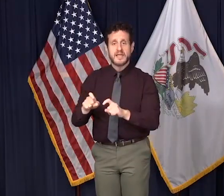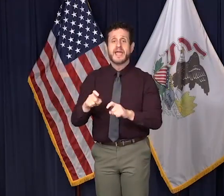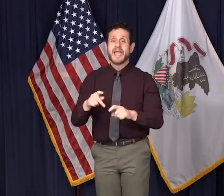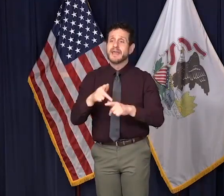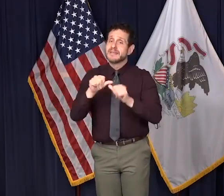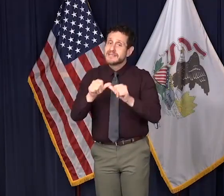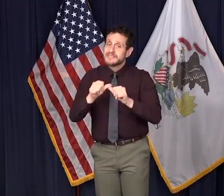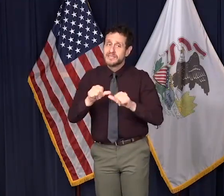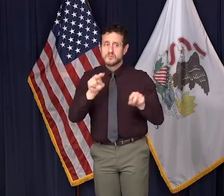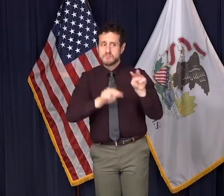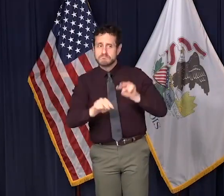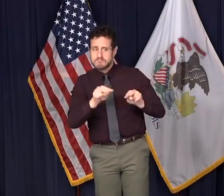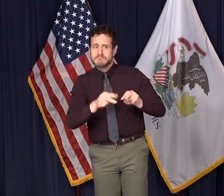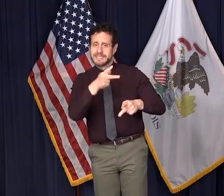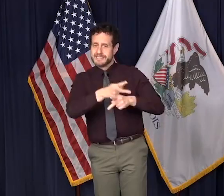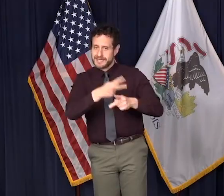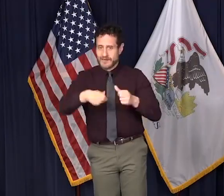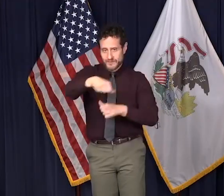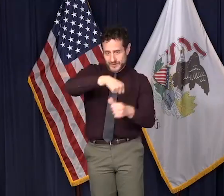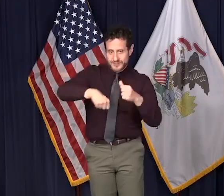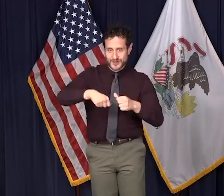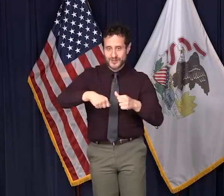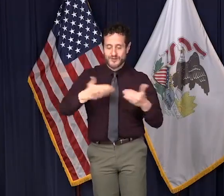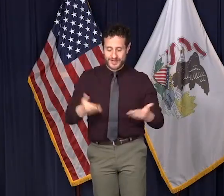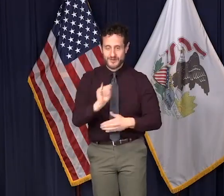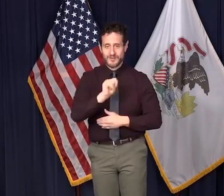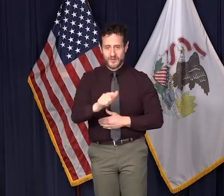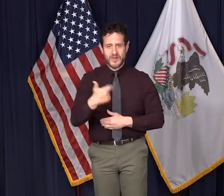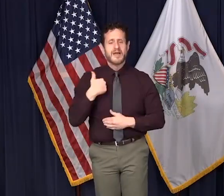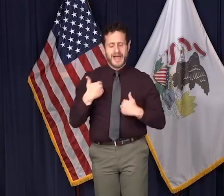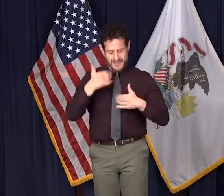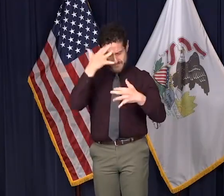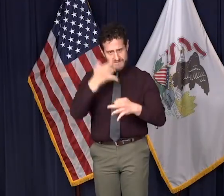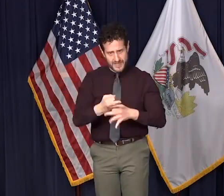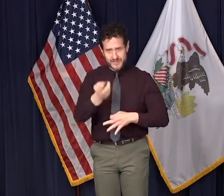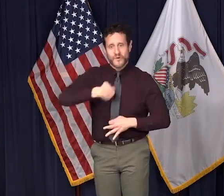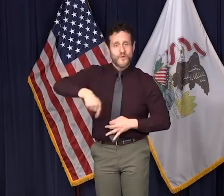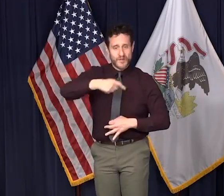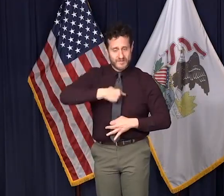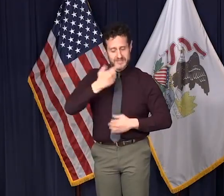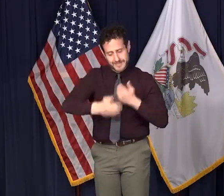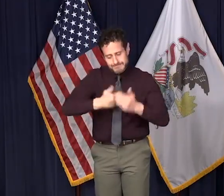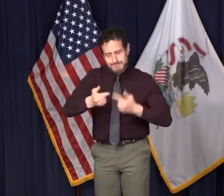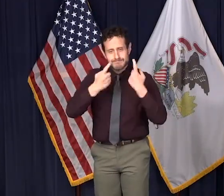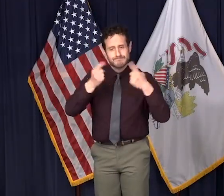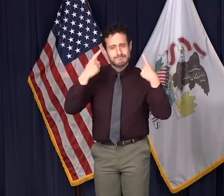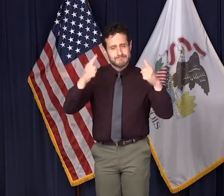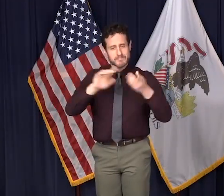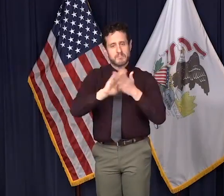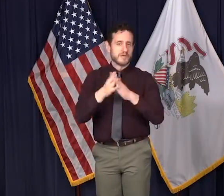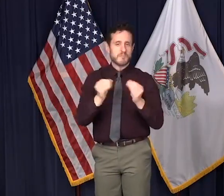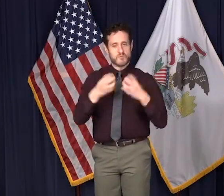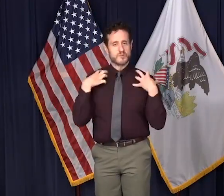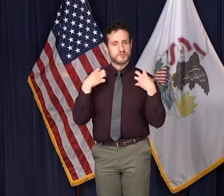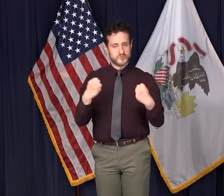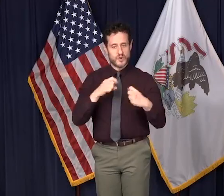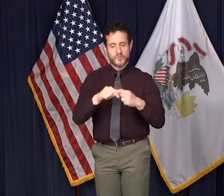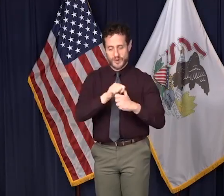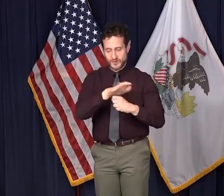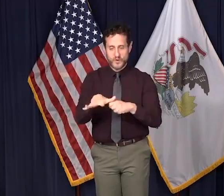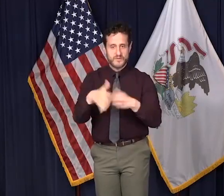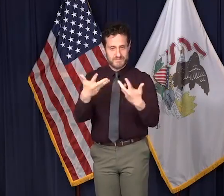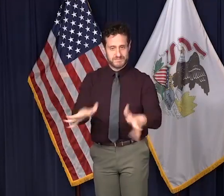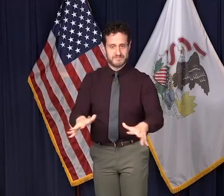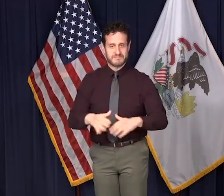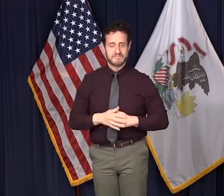fellow Illinoisans. I have every faith in our ability to get through this and come out stronger on the other side. Before I